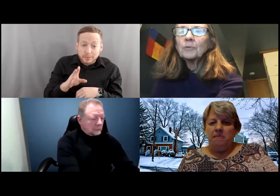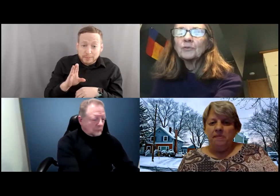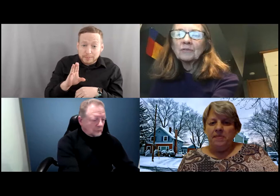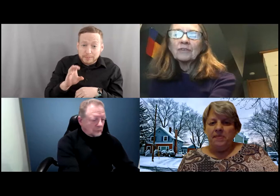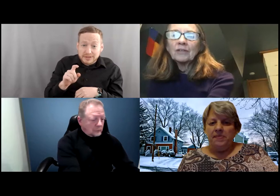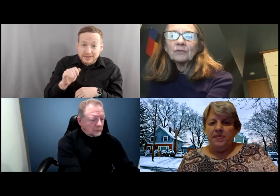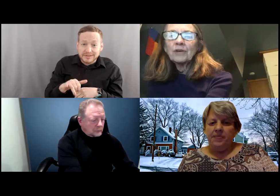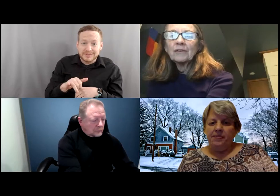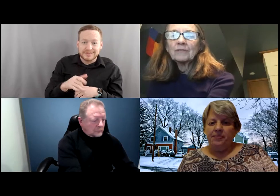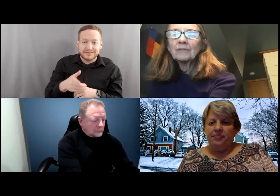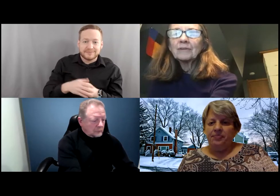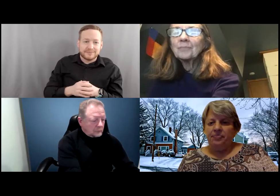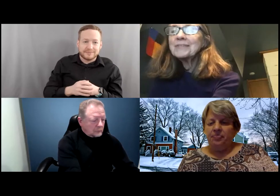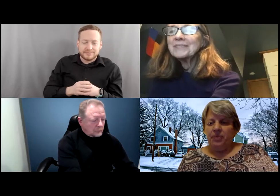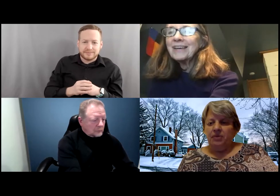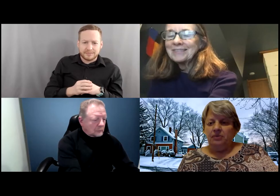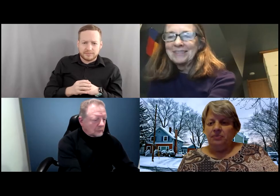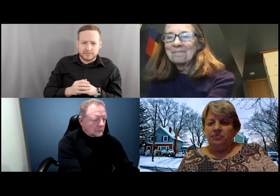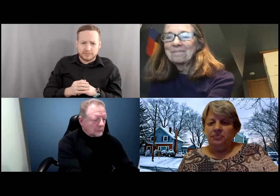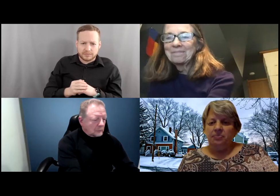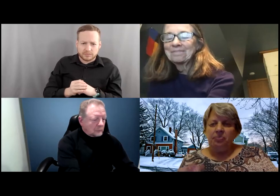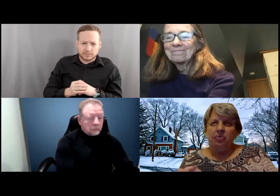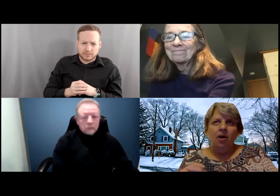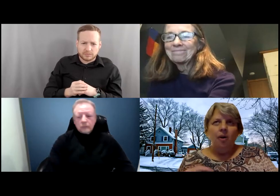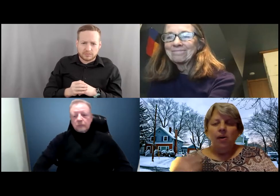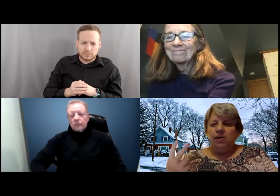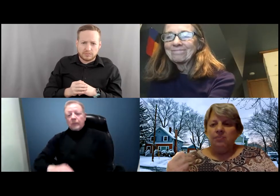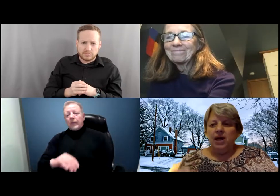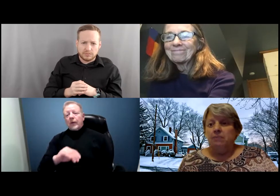made, we'll post a final draft. Betsy, yes.